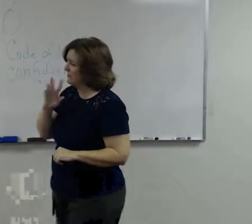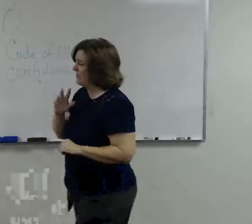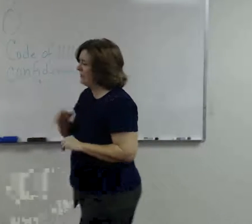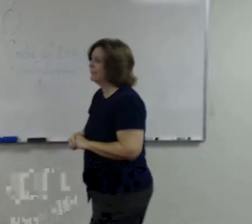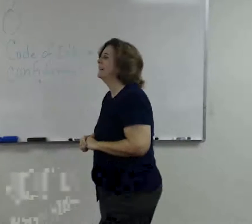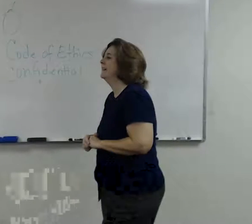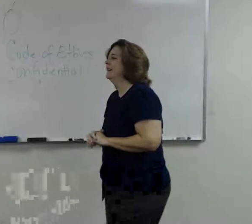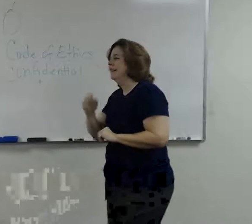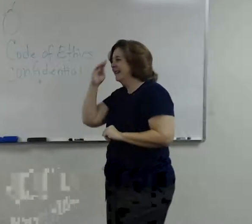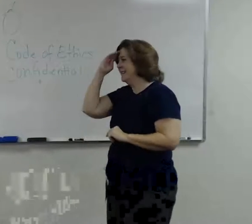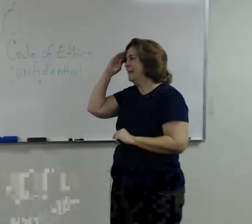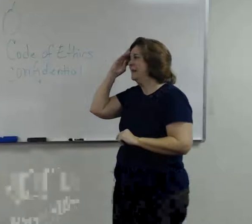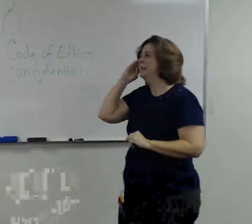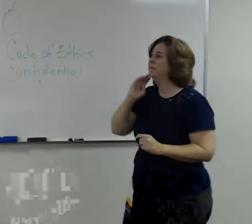speak.